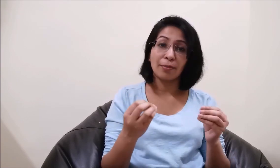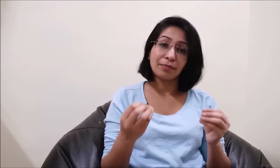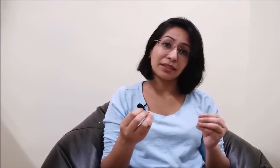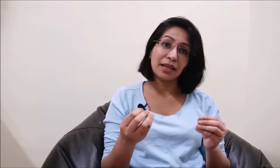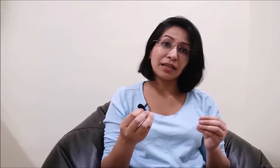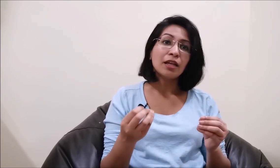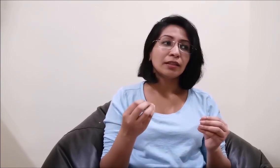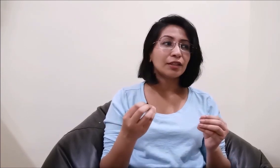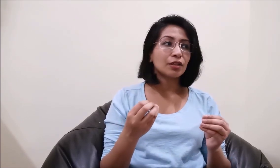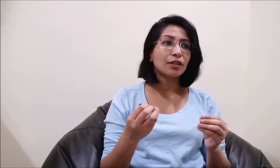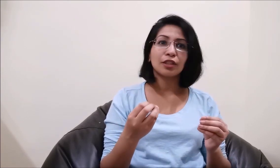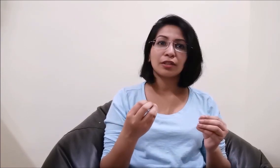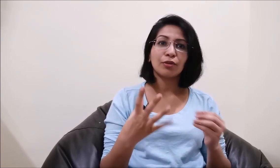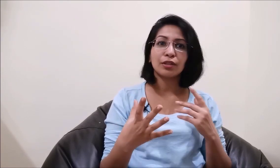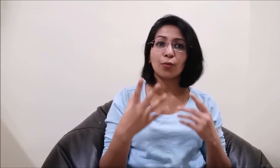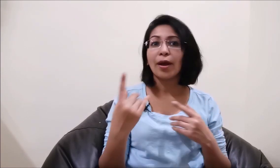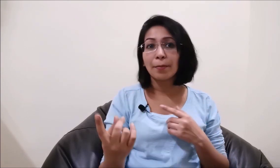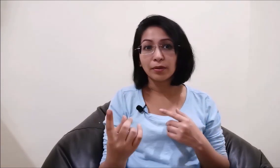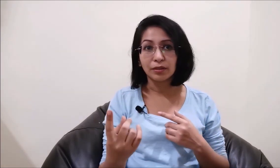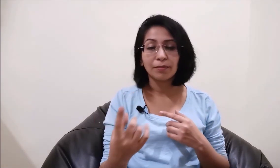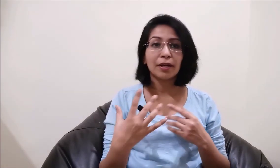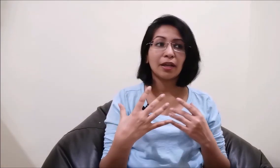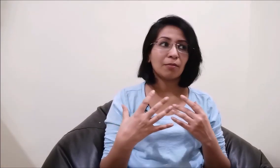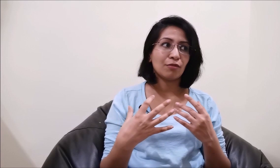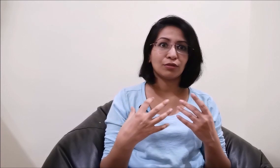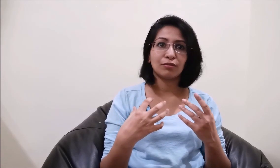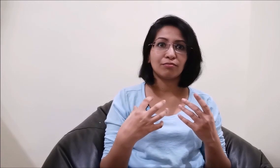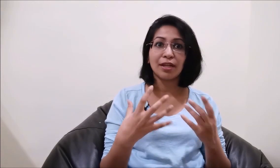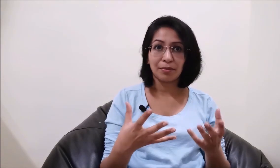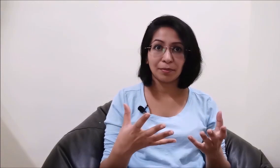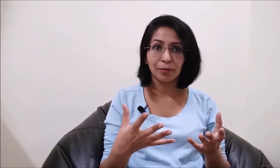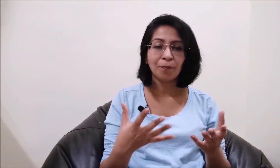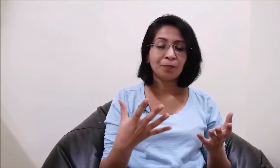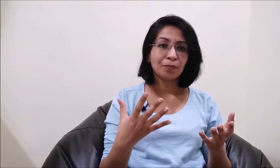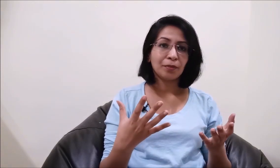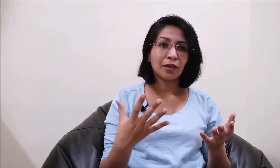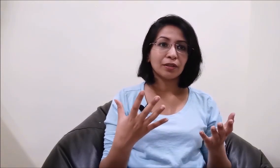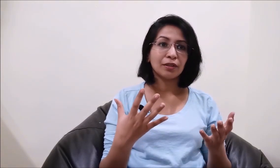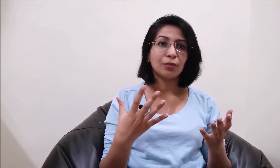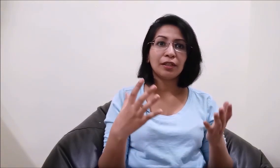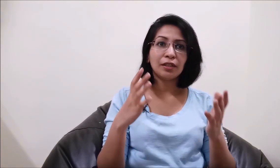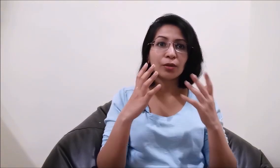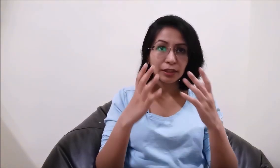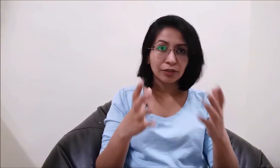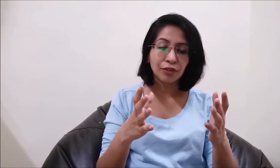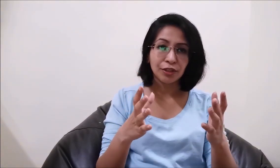common mistake that is not just I've noticed in one person but in many people, because we look at the